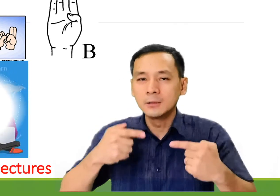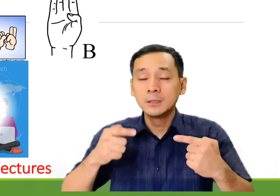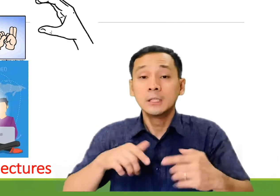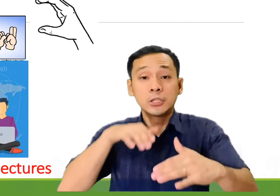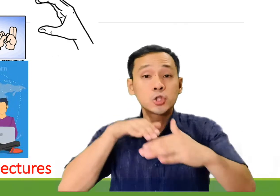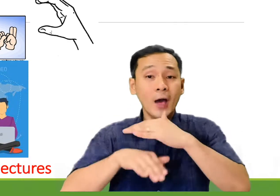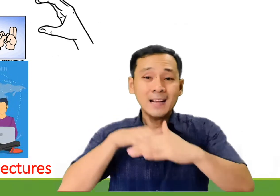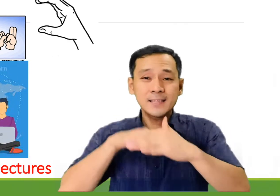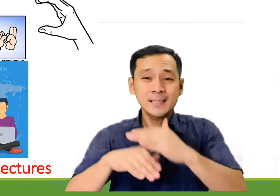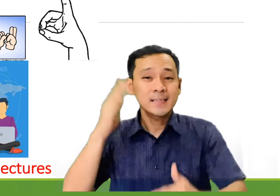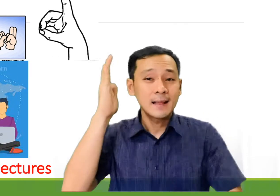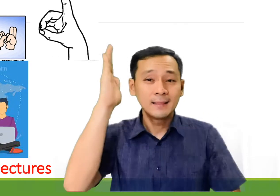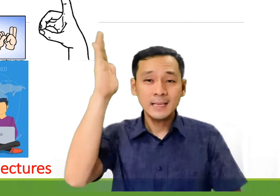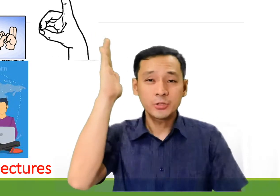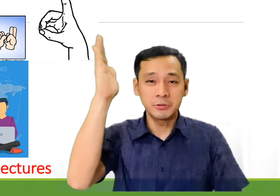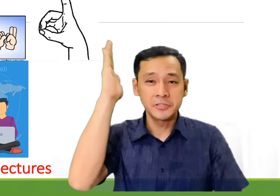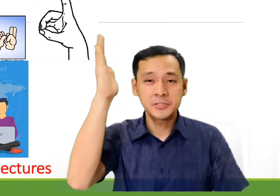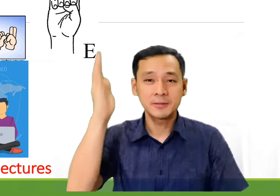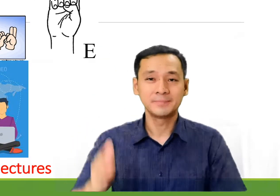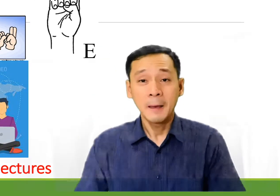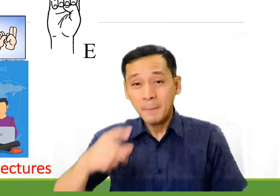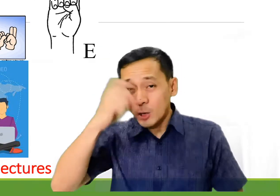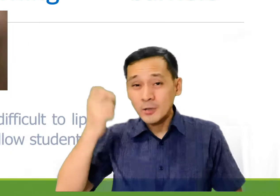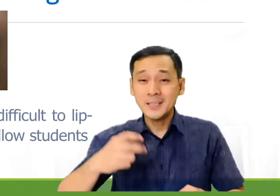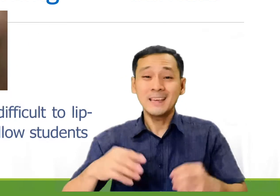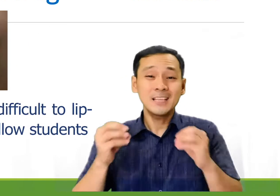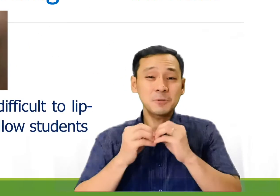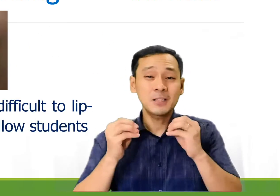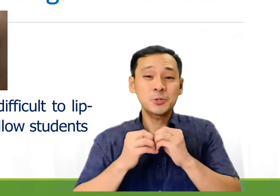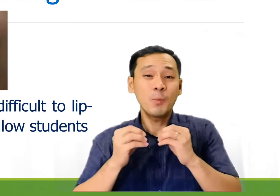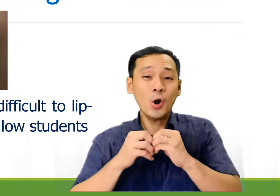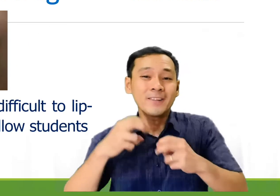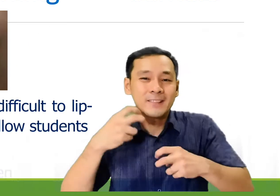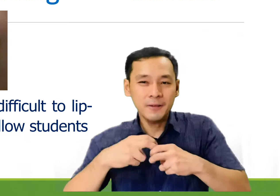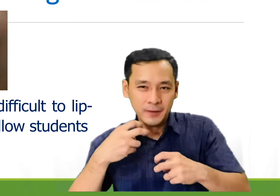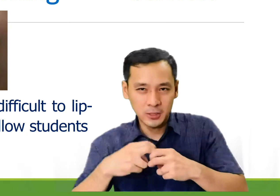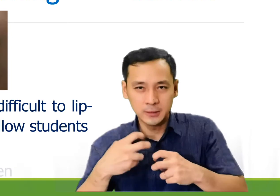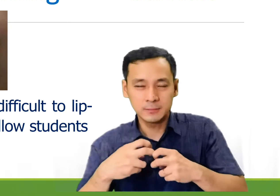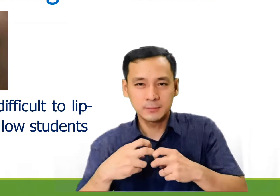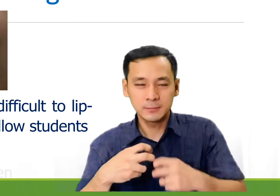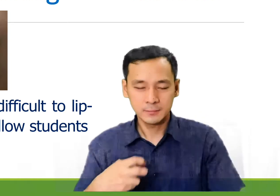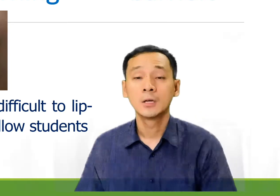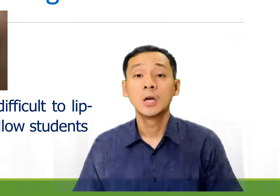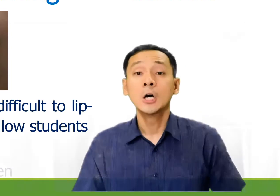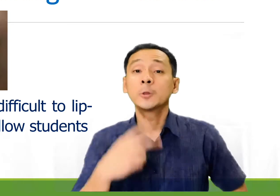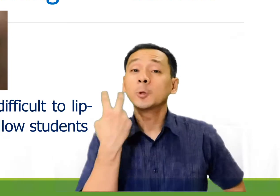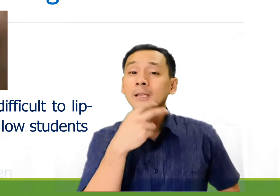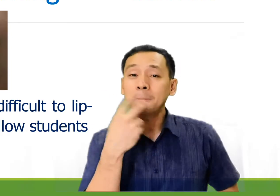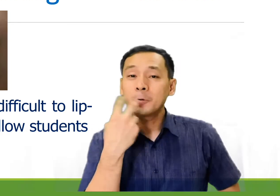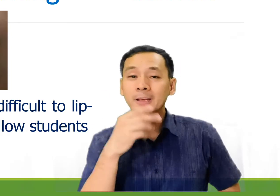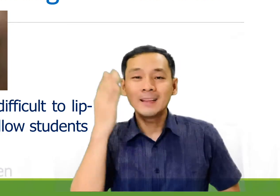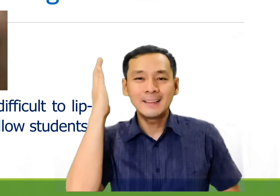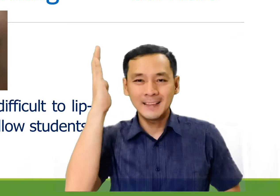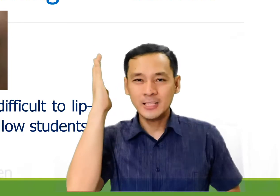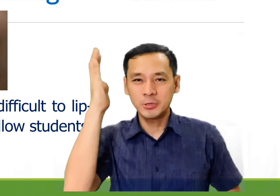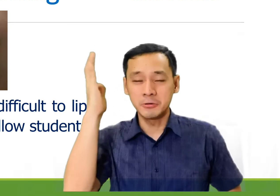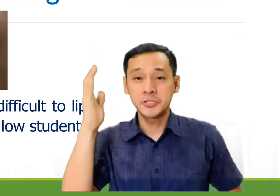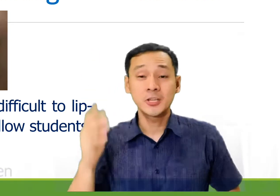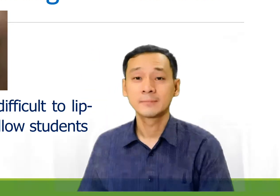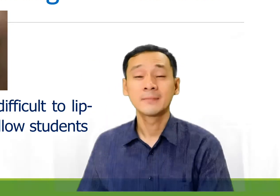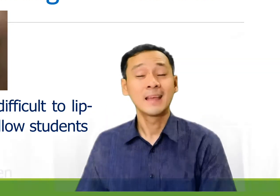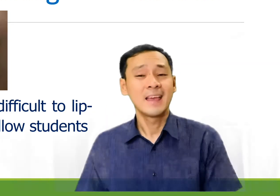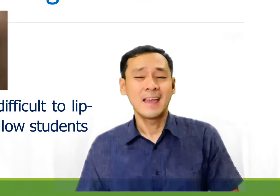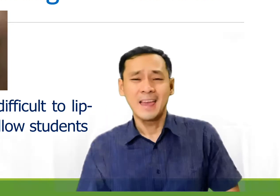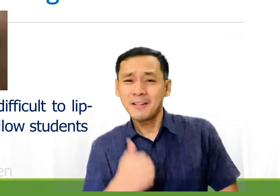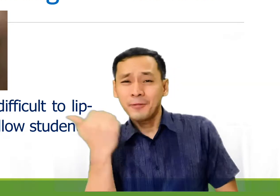struggle to access lectures because it is much more difficult to lip read